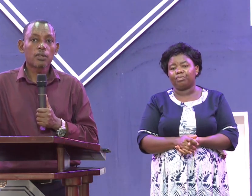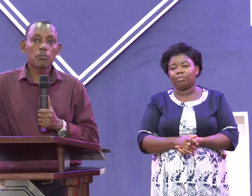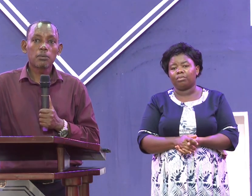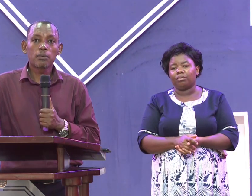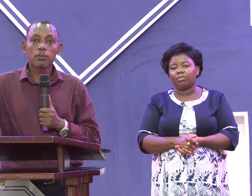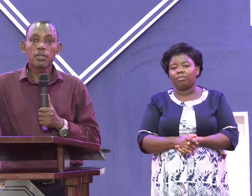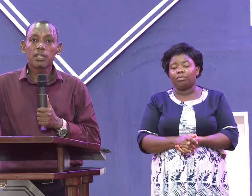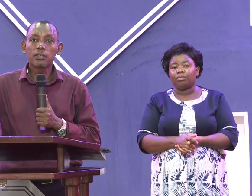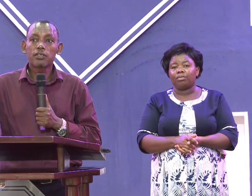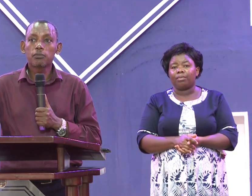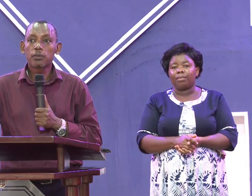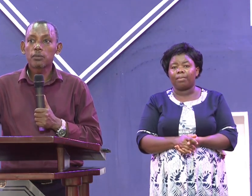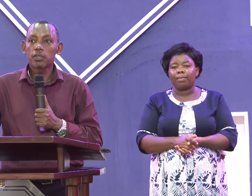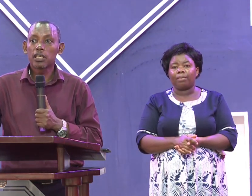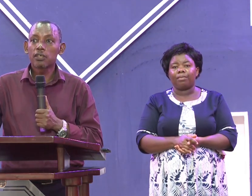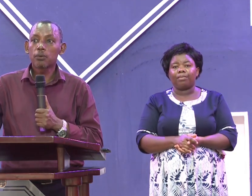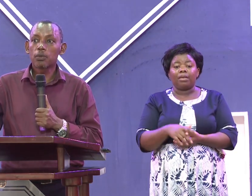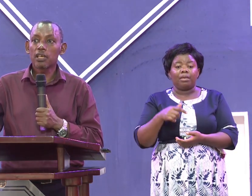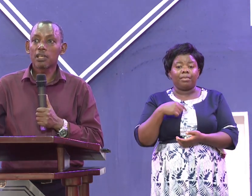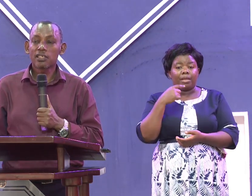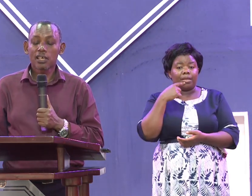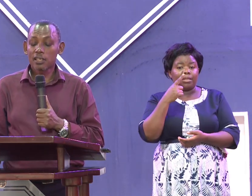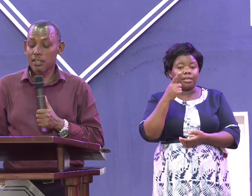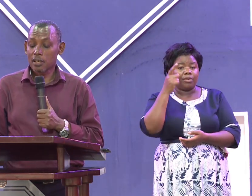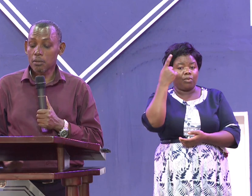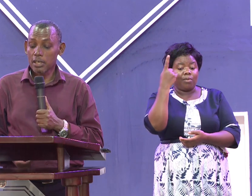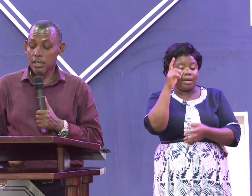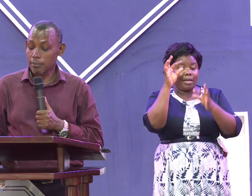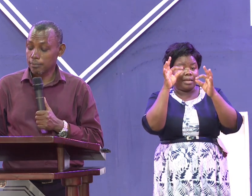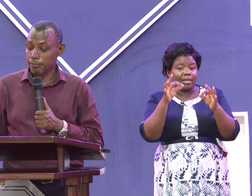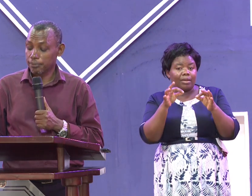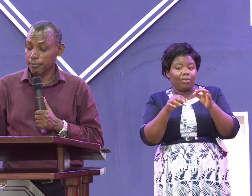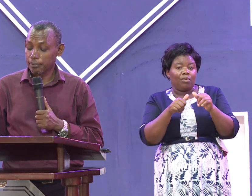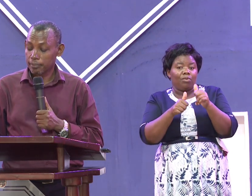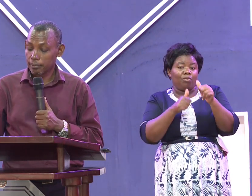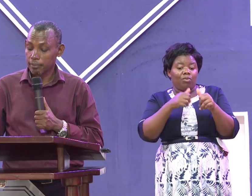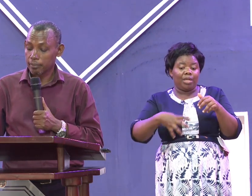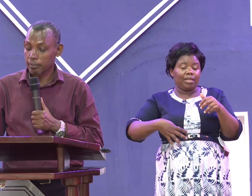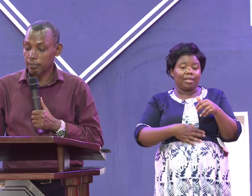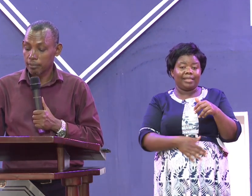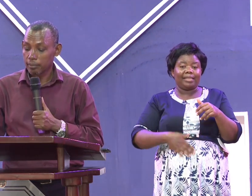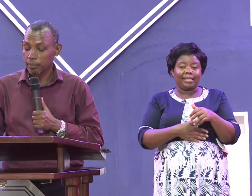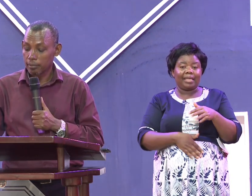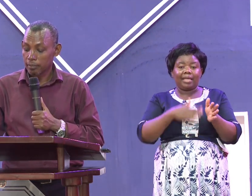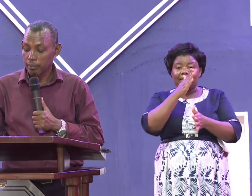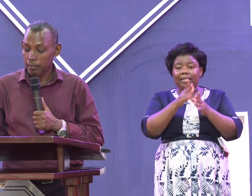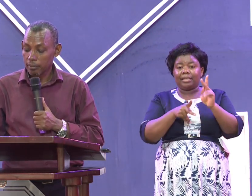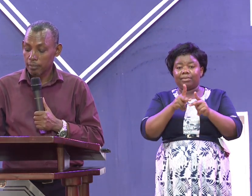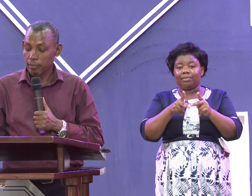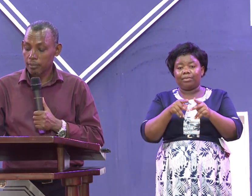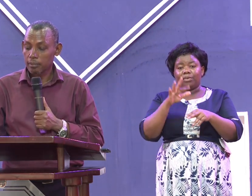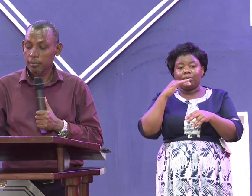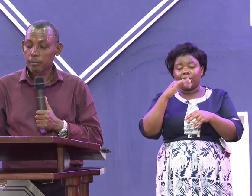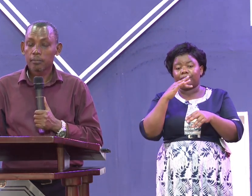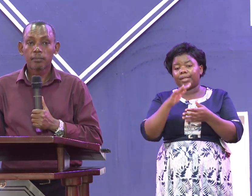them. So kemba buliye chimu chentero okulira abana science nga boogera. Let me tell you one of the sayings that I